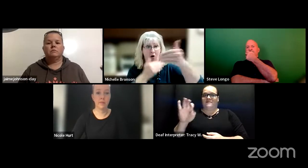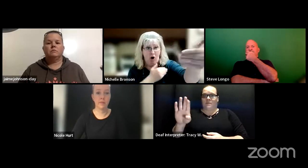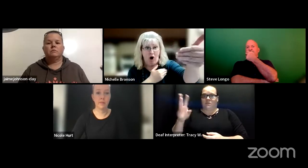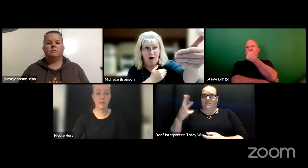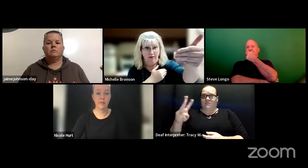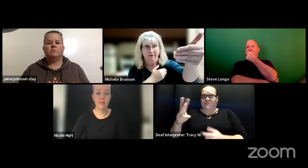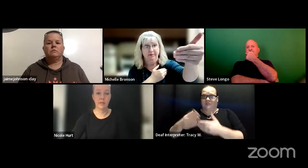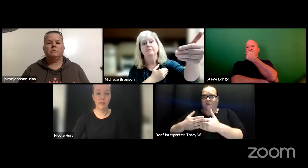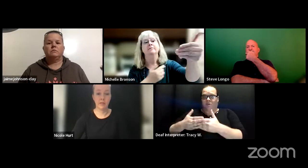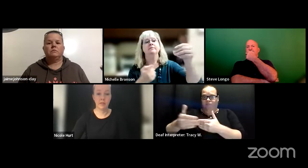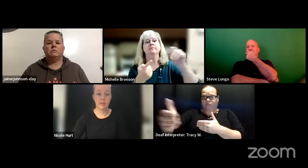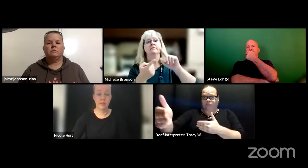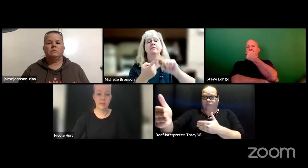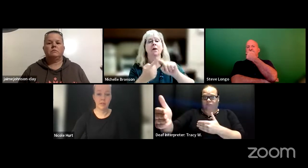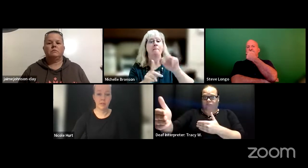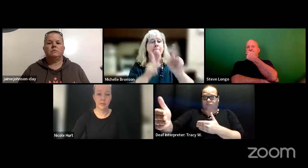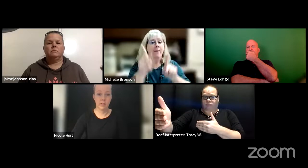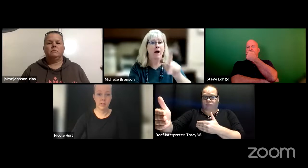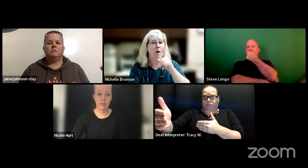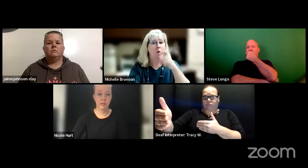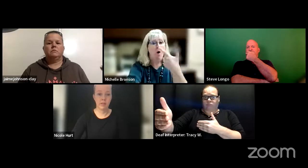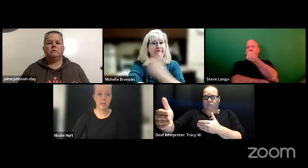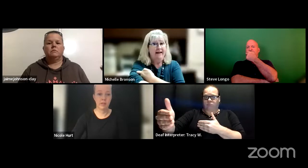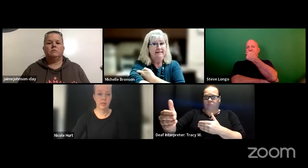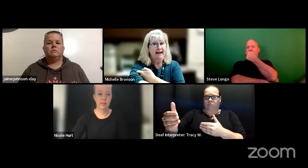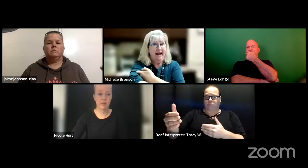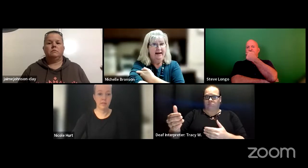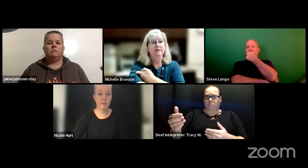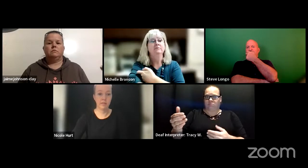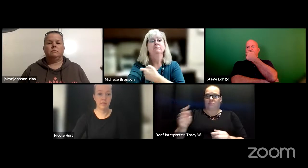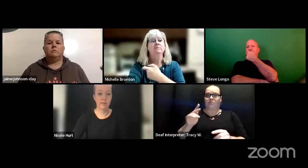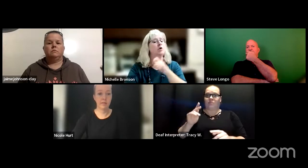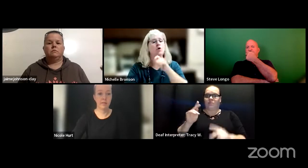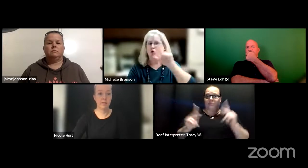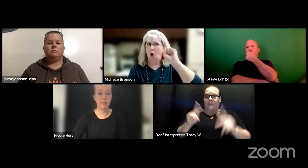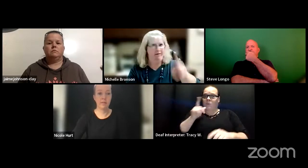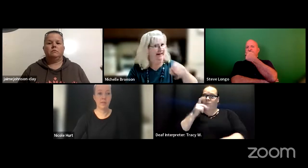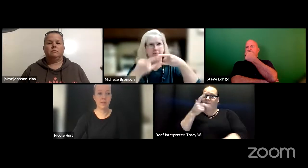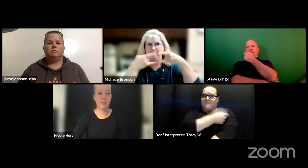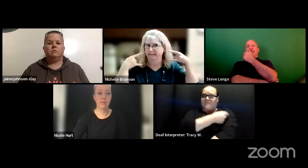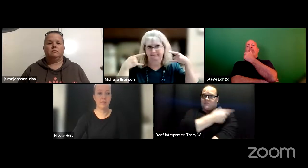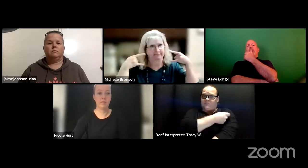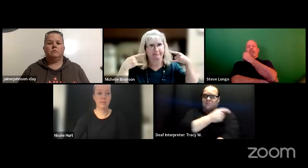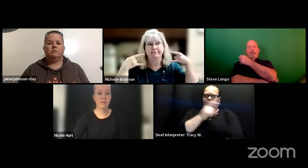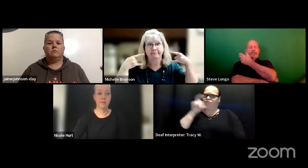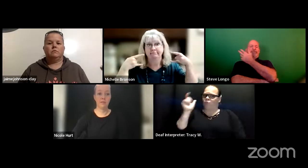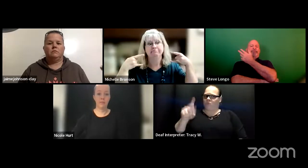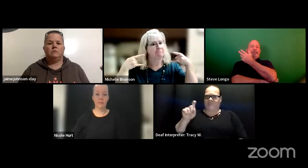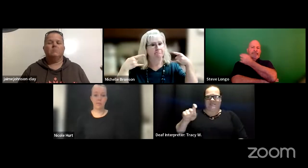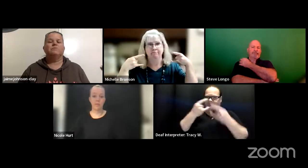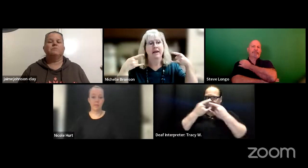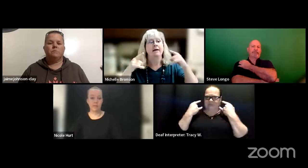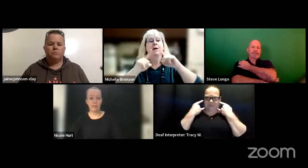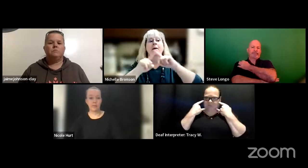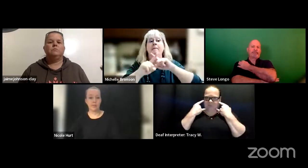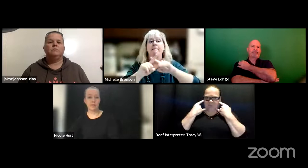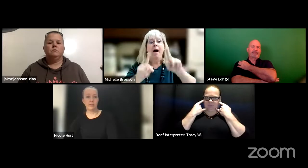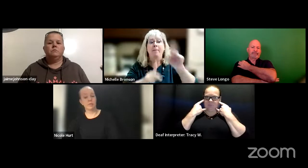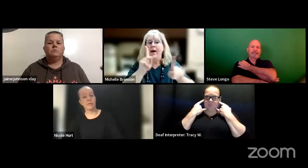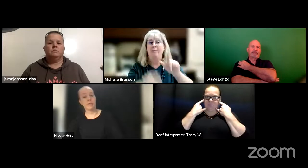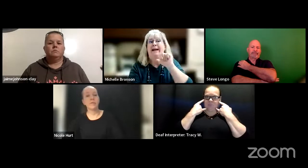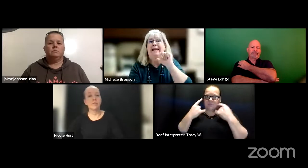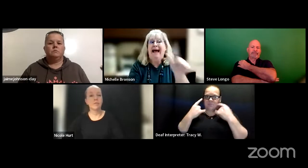So February 16th and on, people who are vaccinated don't have to wear a